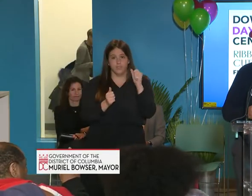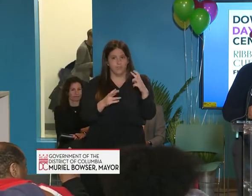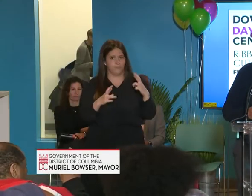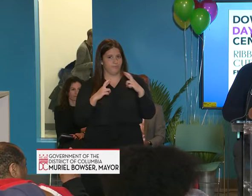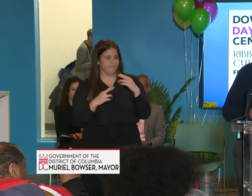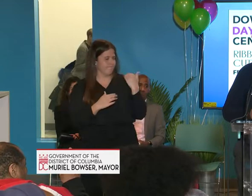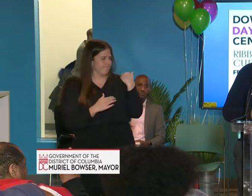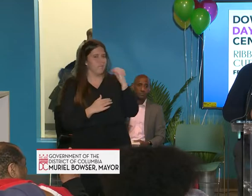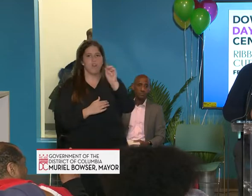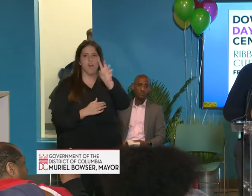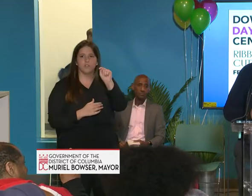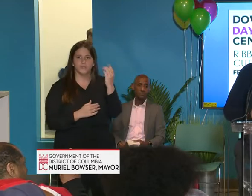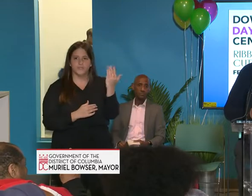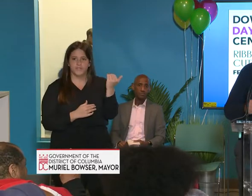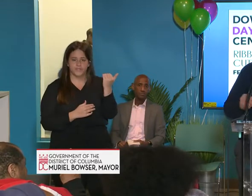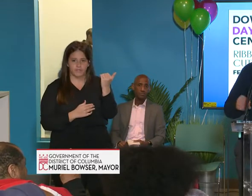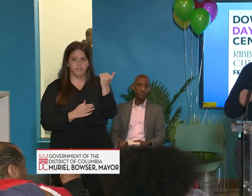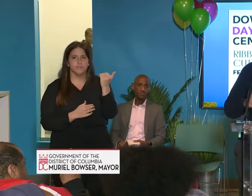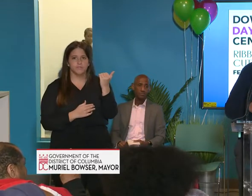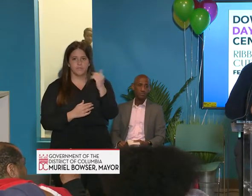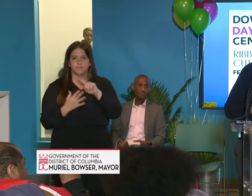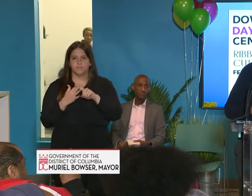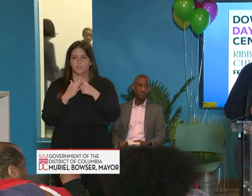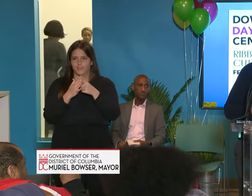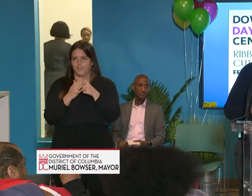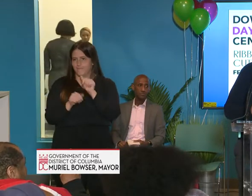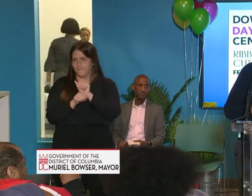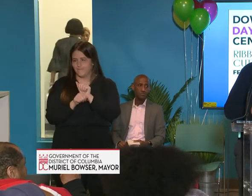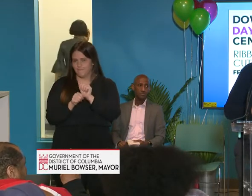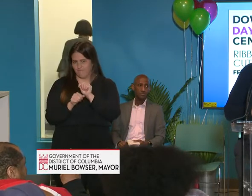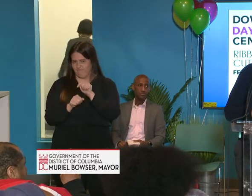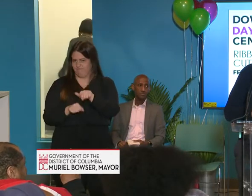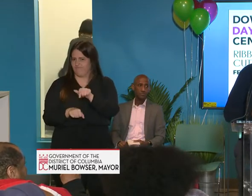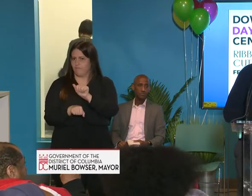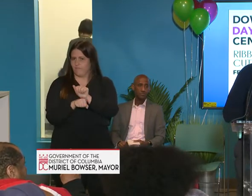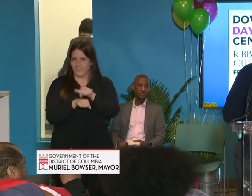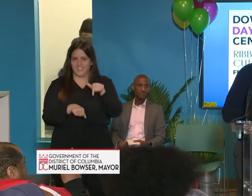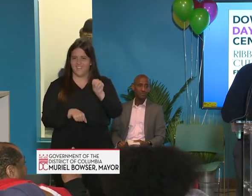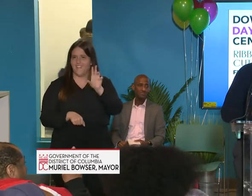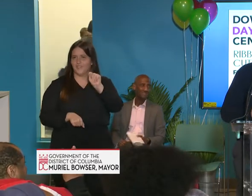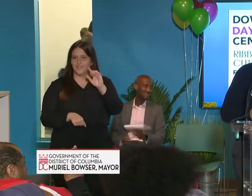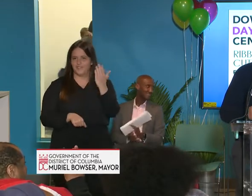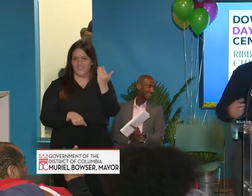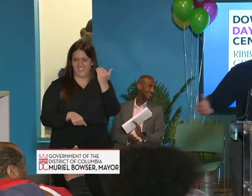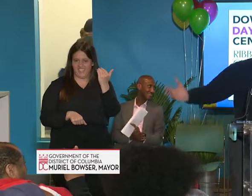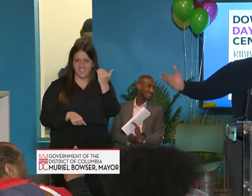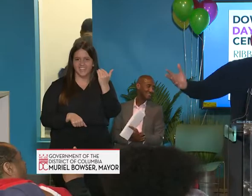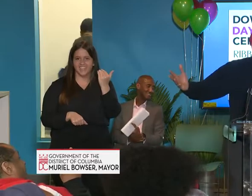October 15th. I started with the bid October 15th.